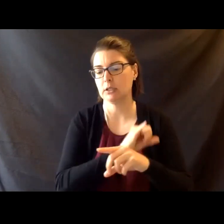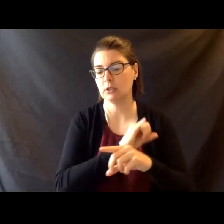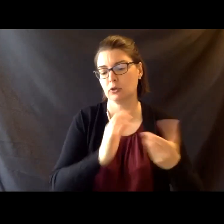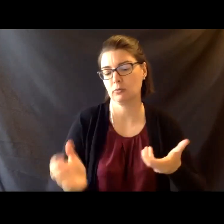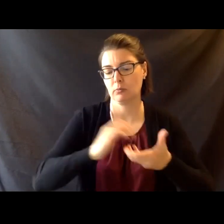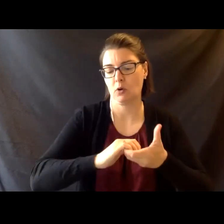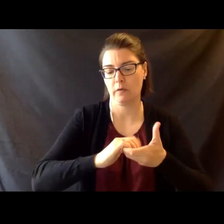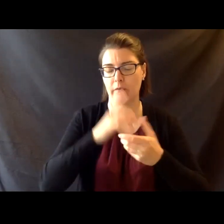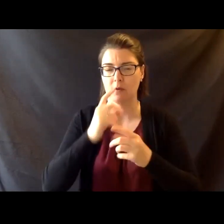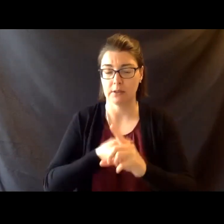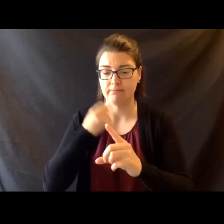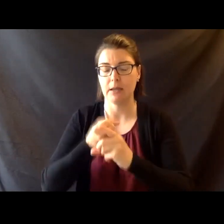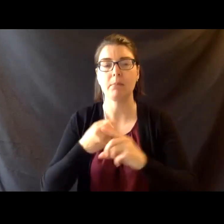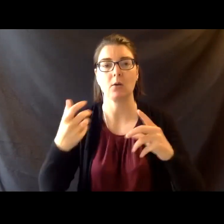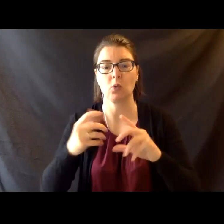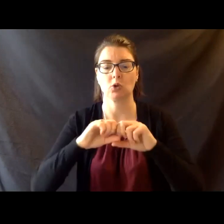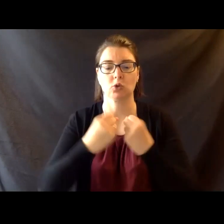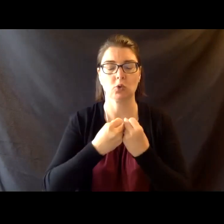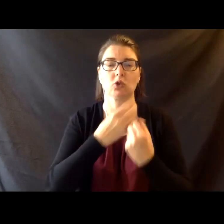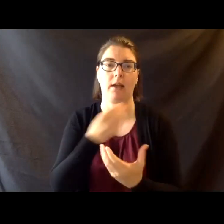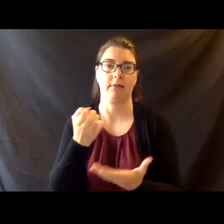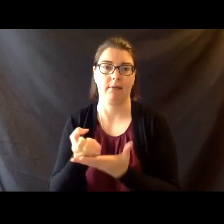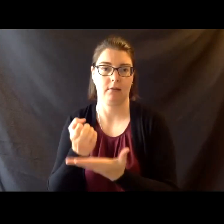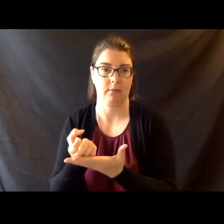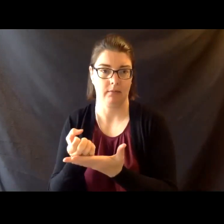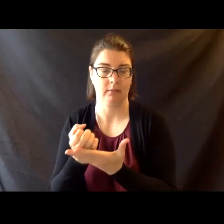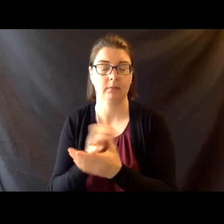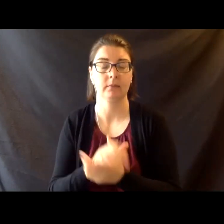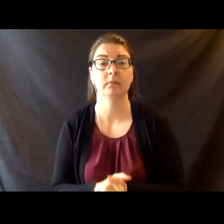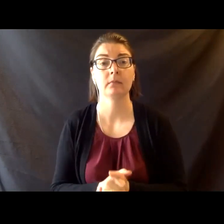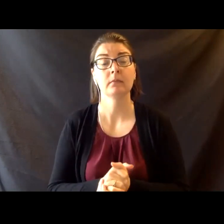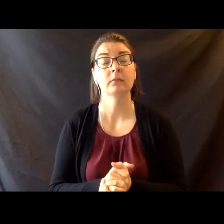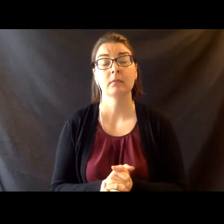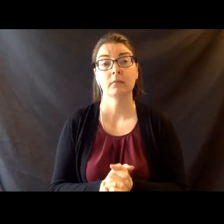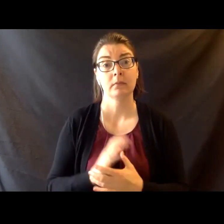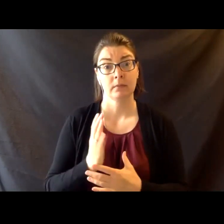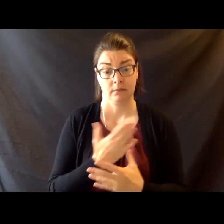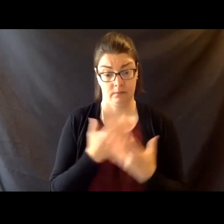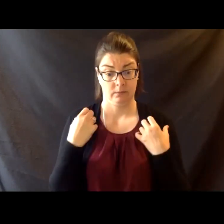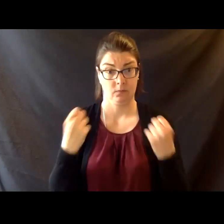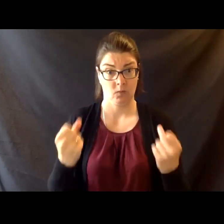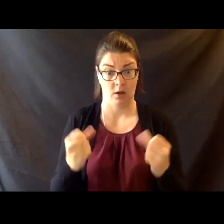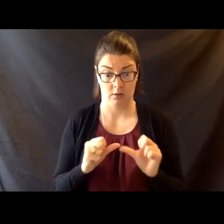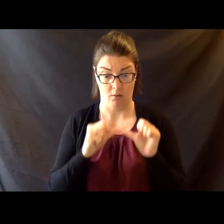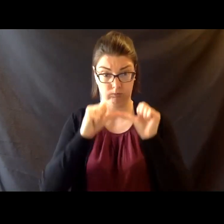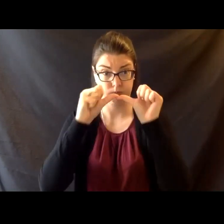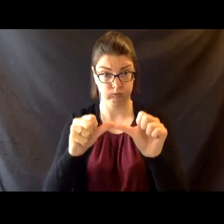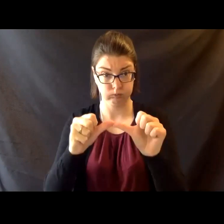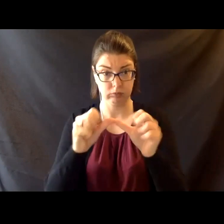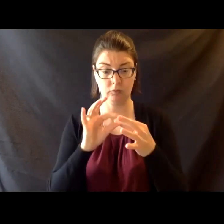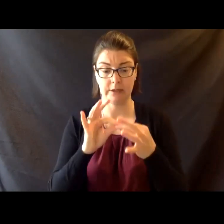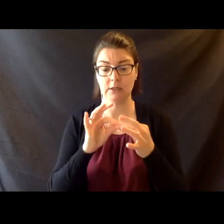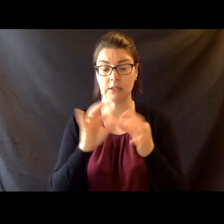social and economic impact. Building on our strength and expertise in sustainability, disaster and